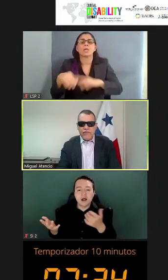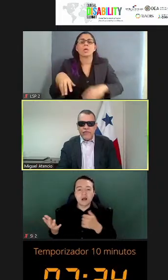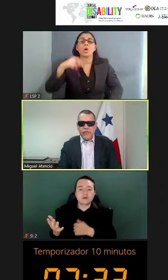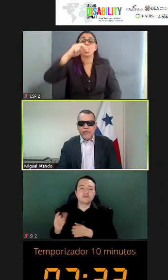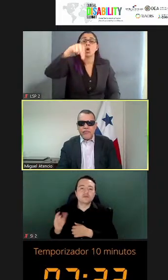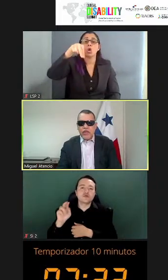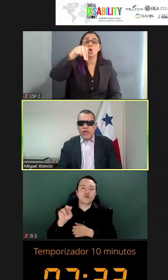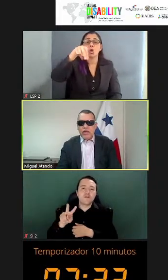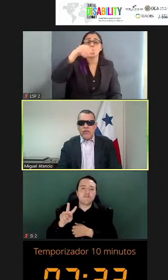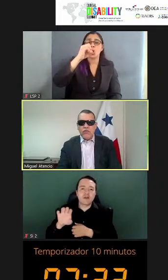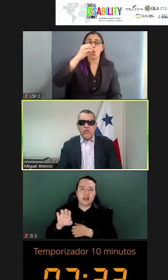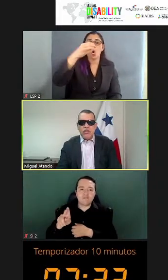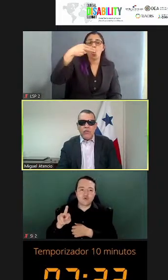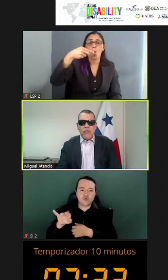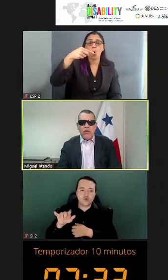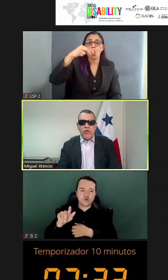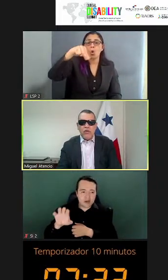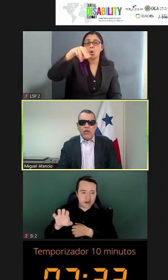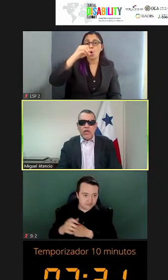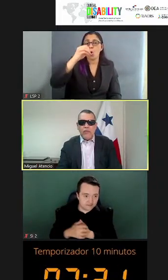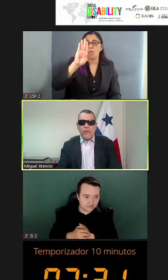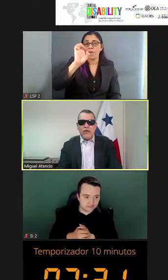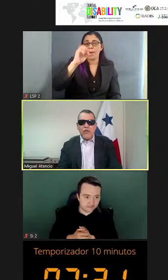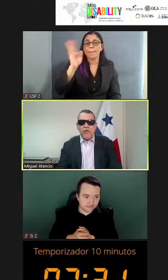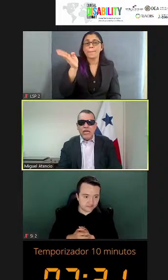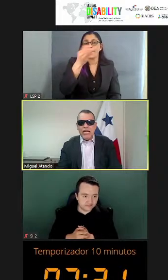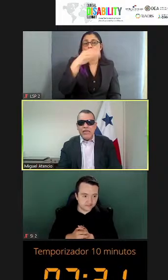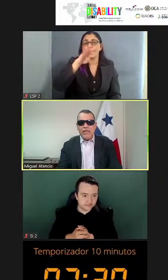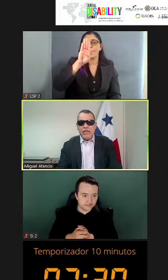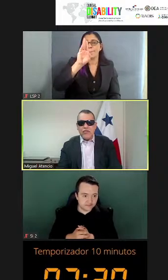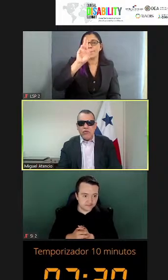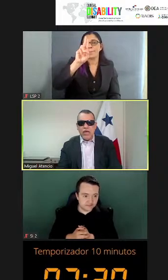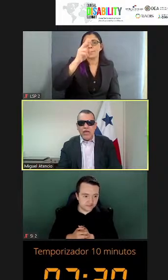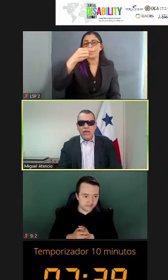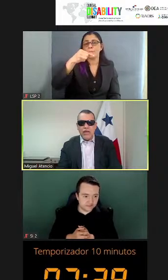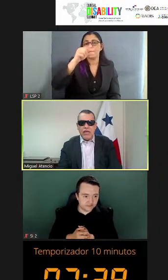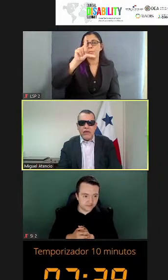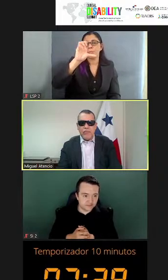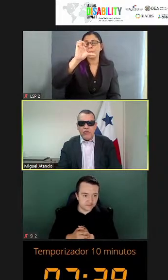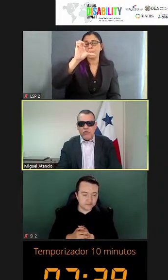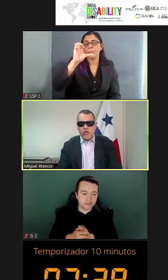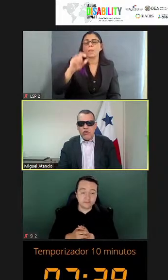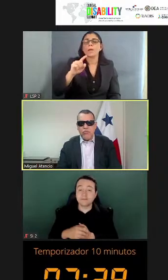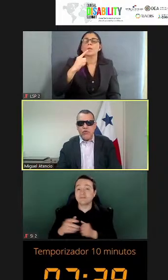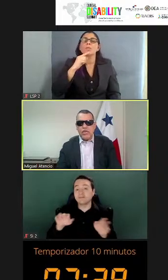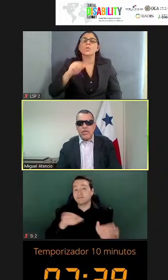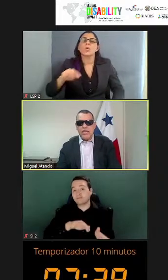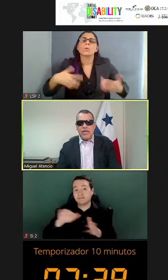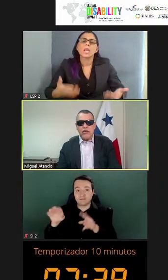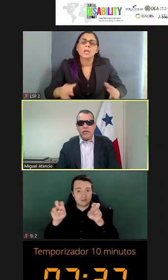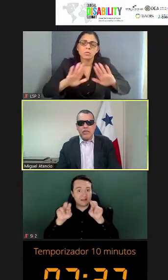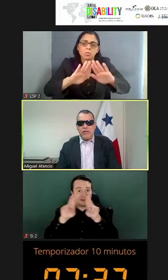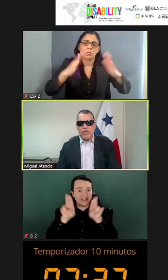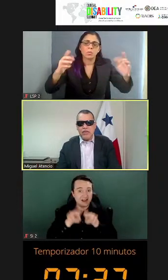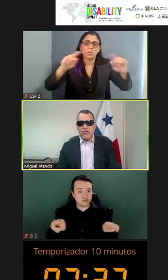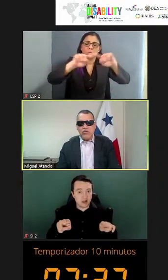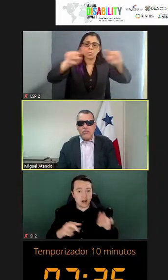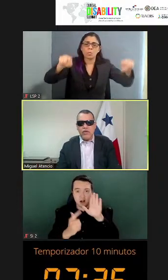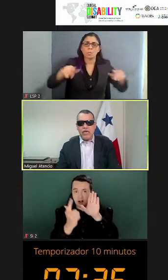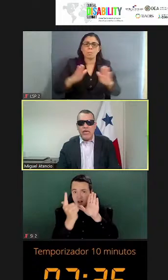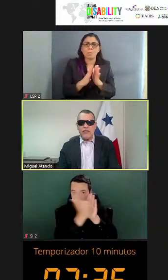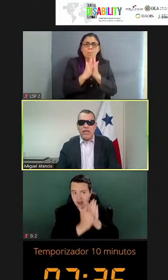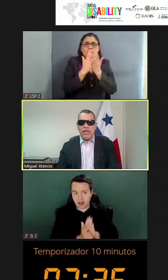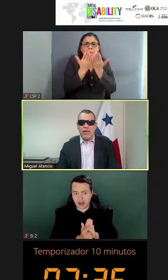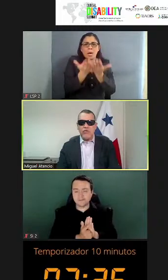is the novel one so we will continue the international legal framework for